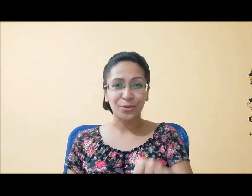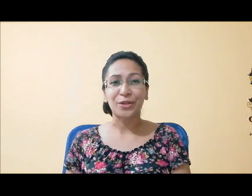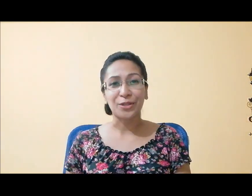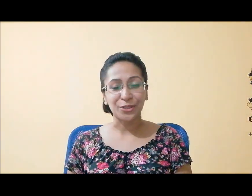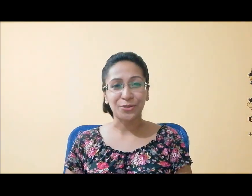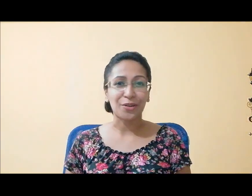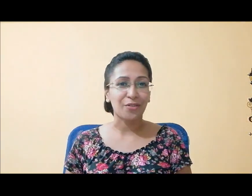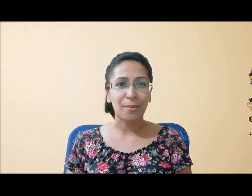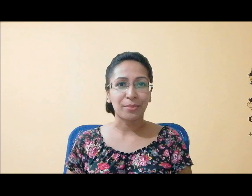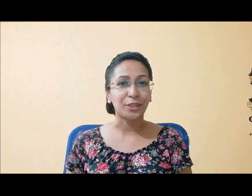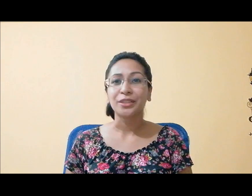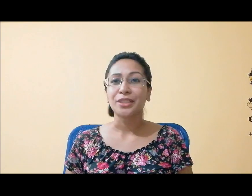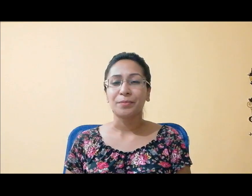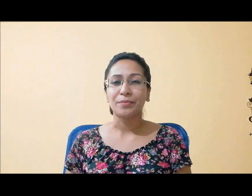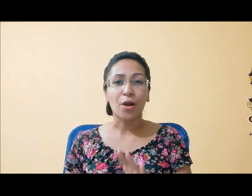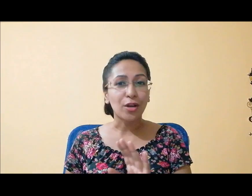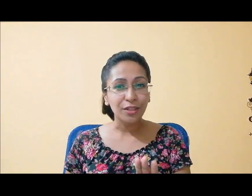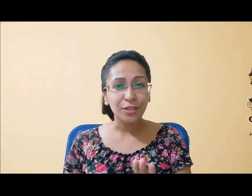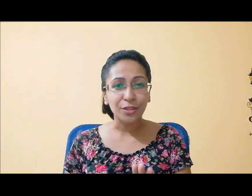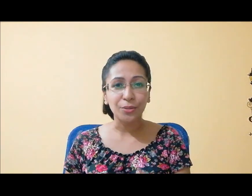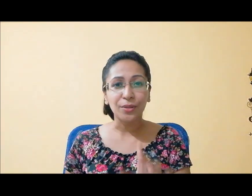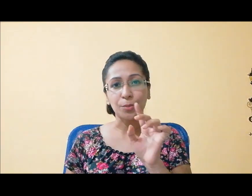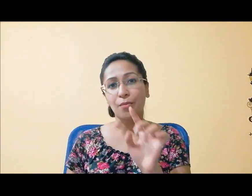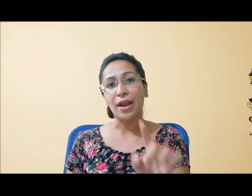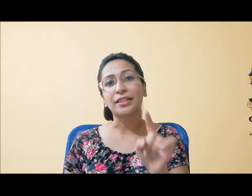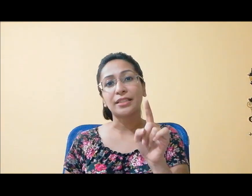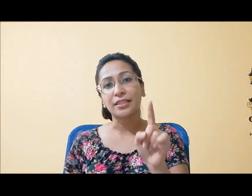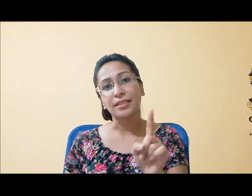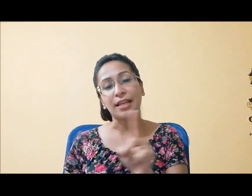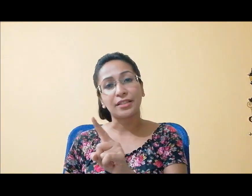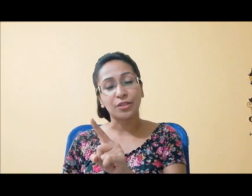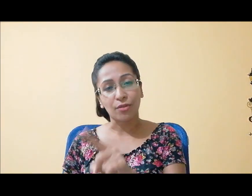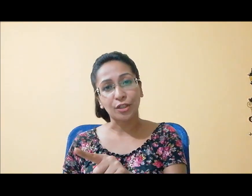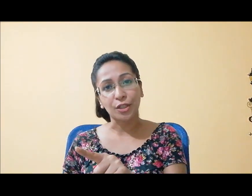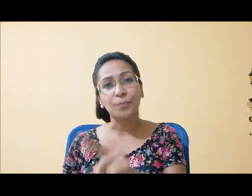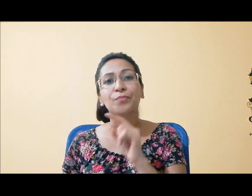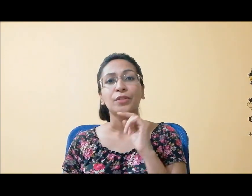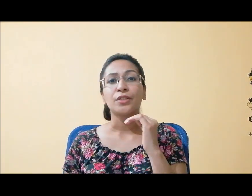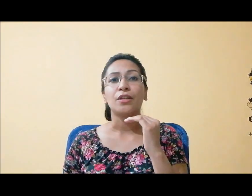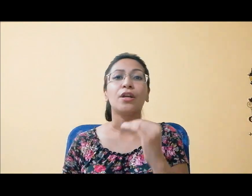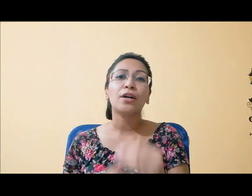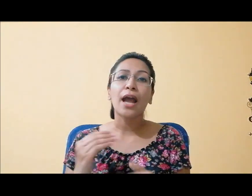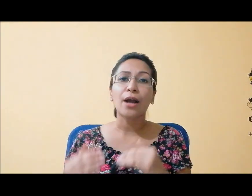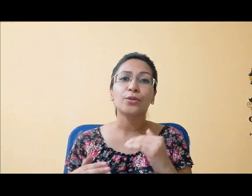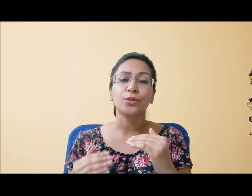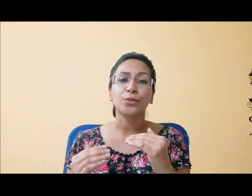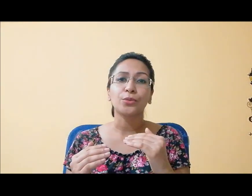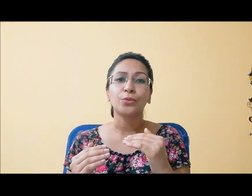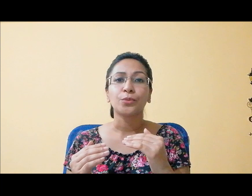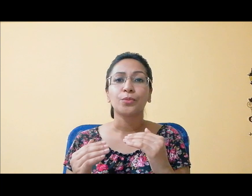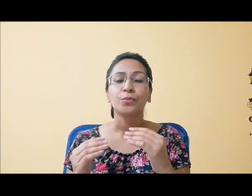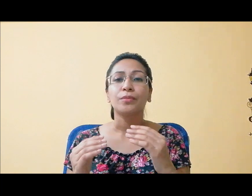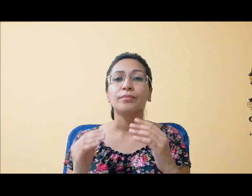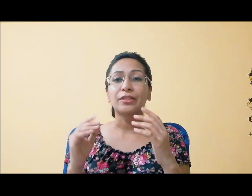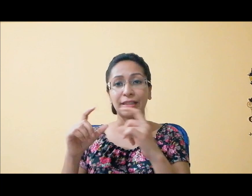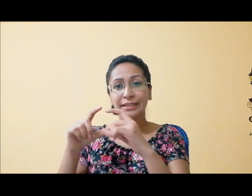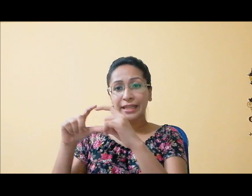going to do on grammar. All you need to do is practice the sentence structure, learn how to take